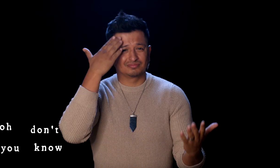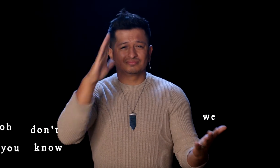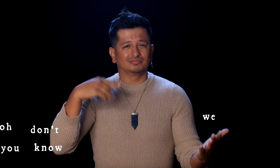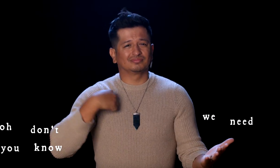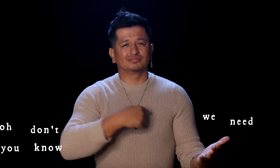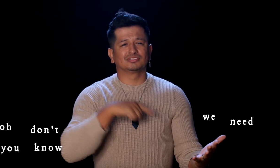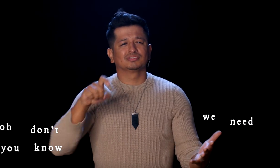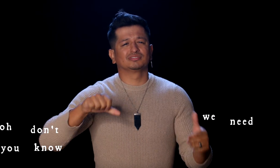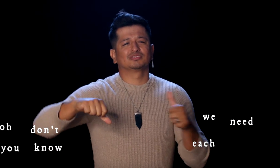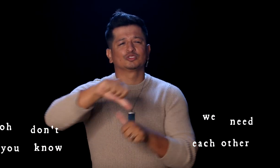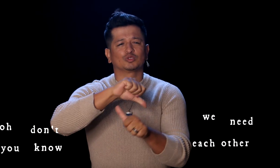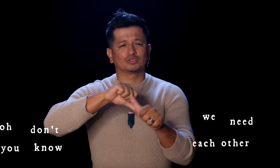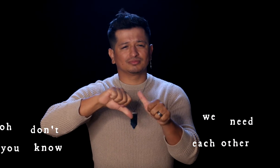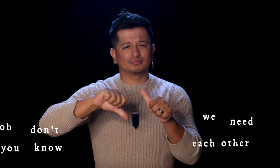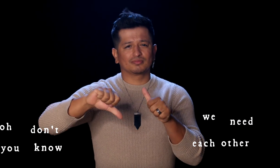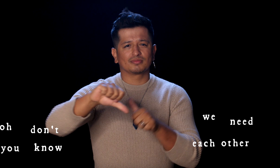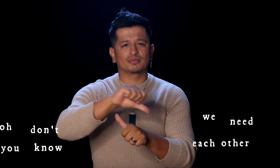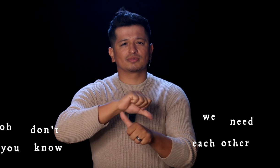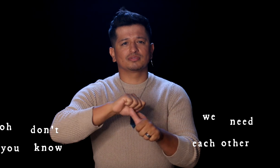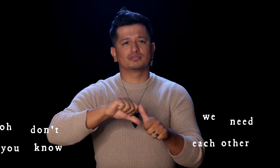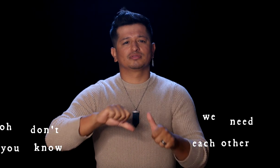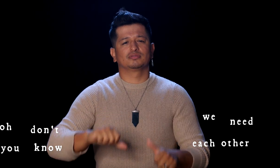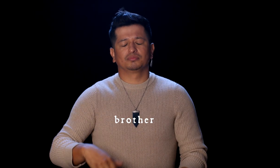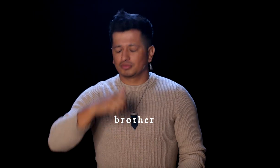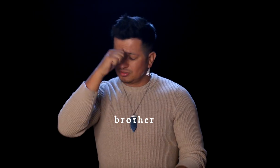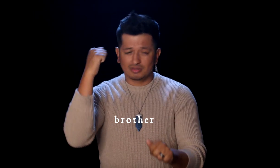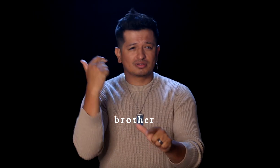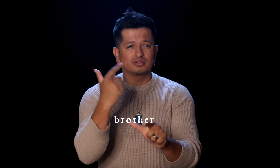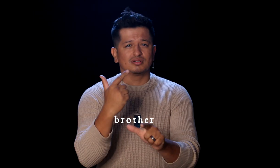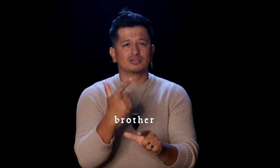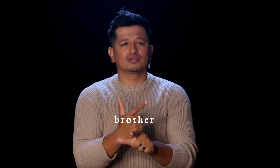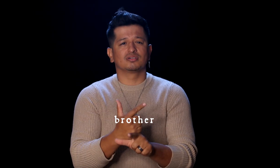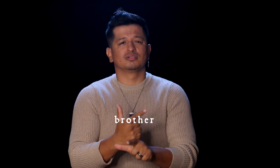don't you know we need each other, brother